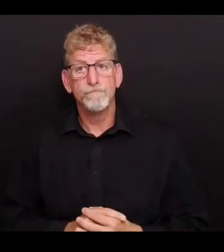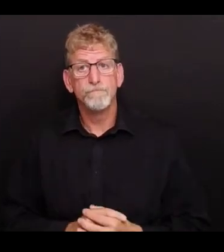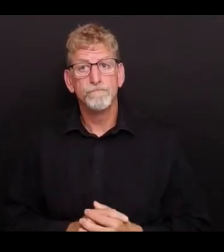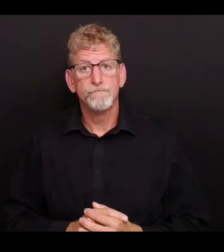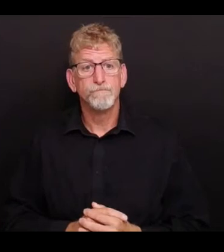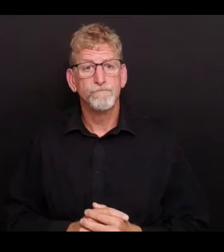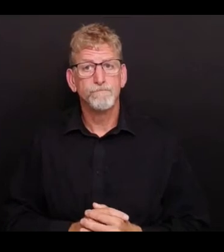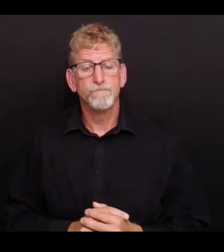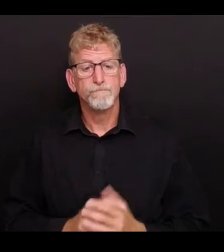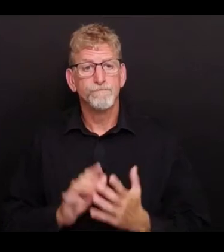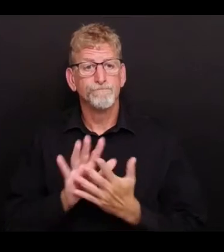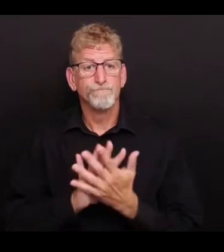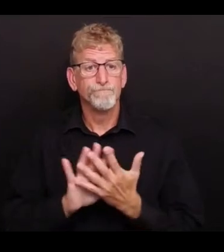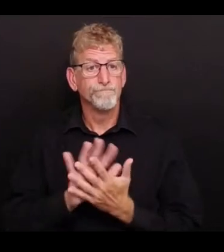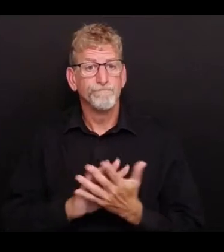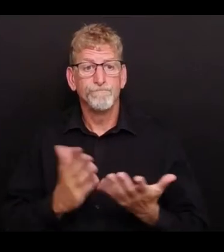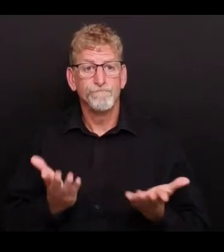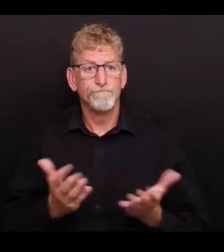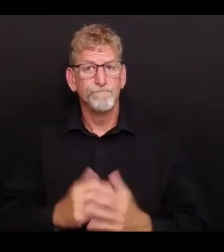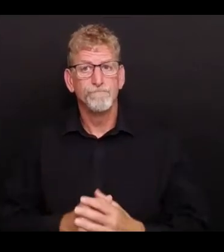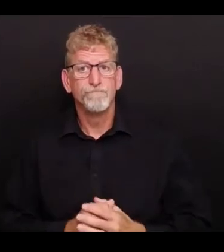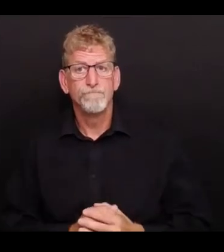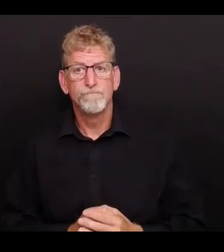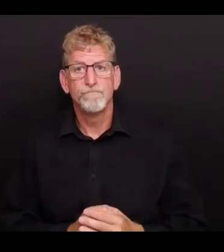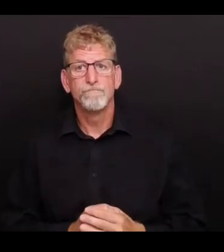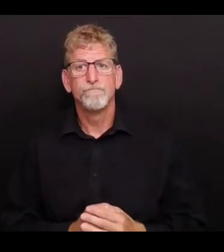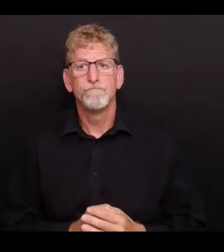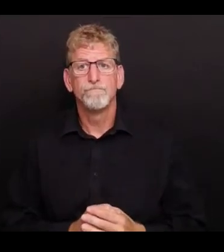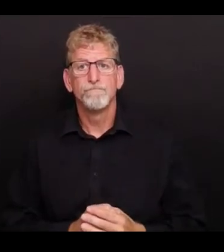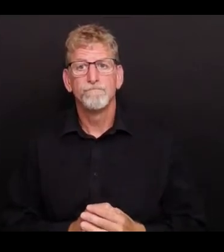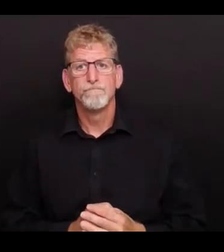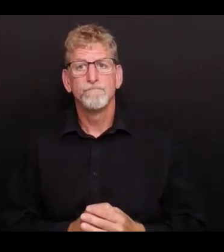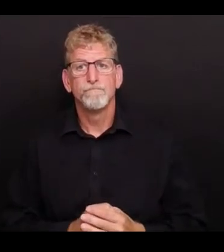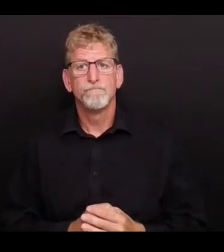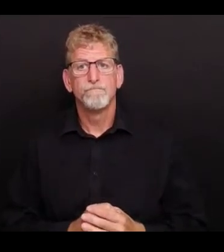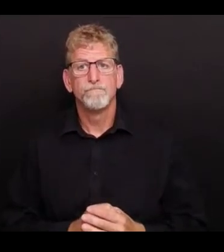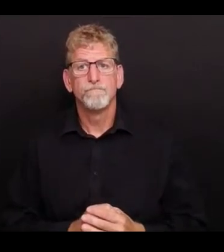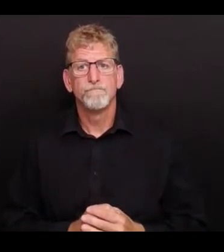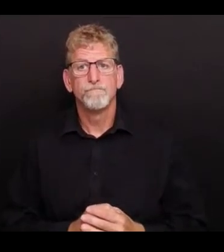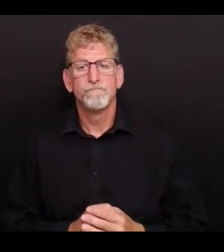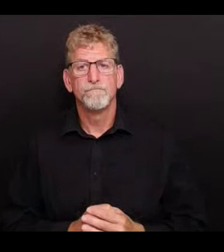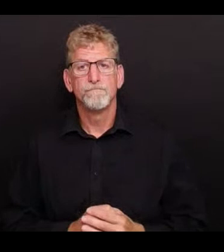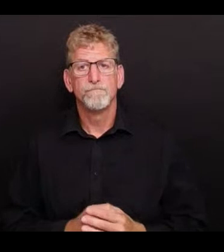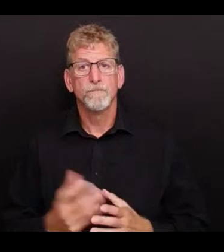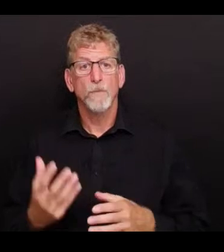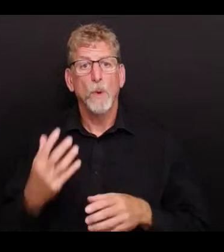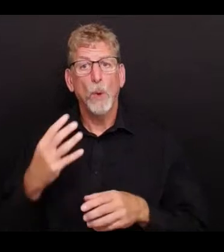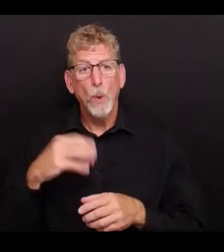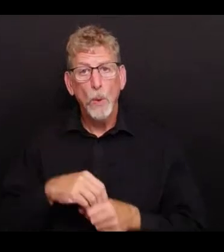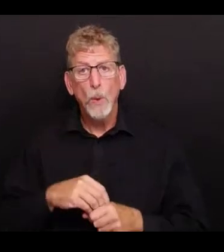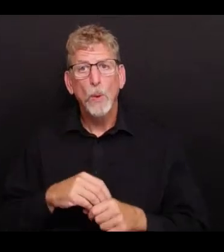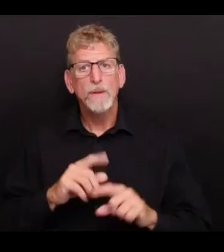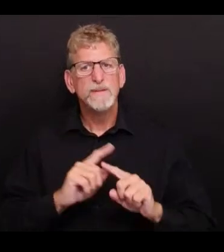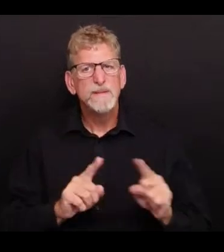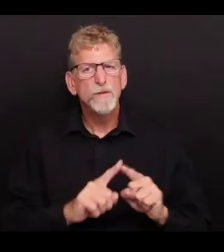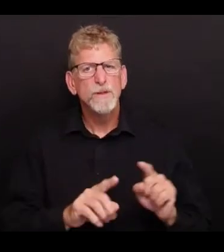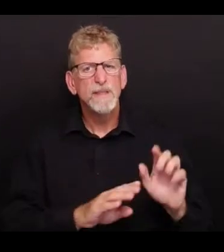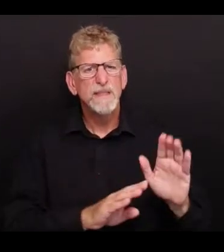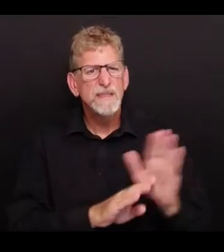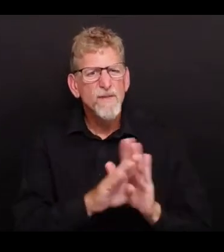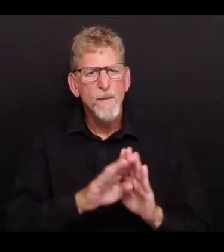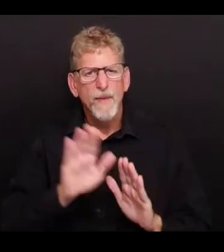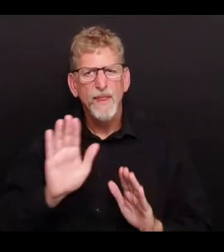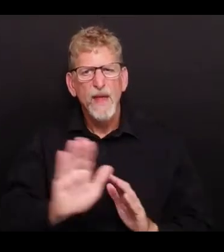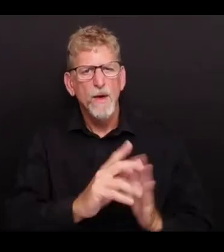alternative care, community access for disability inclusion, and developmental disabilities waiver program. Just over 5%